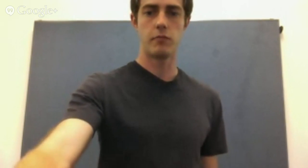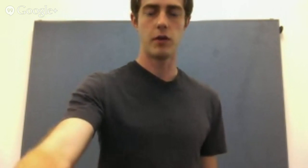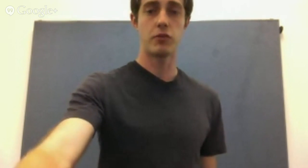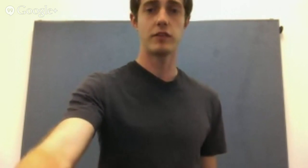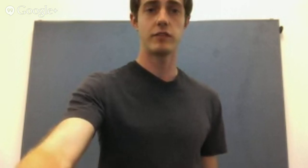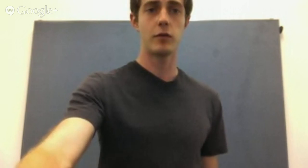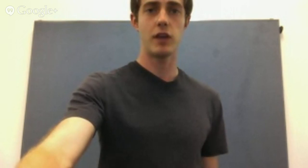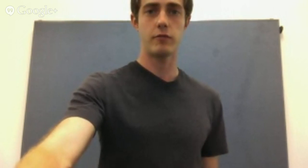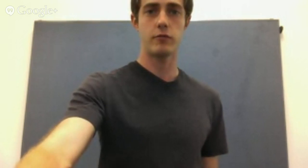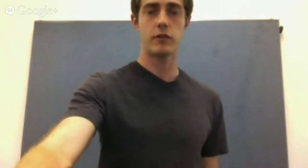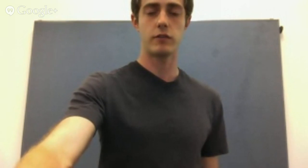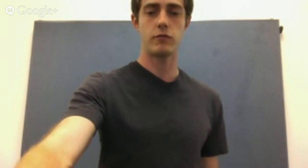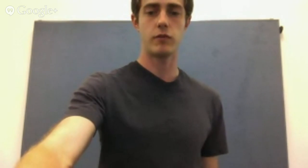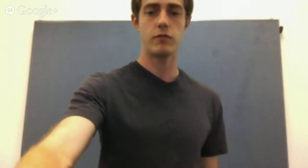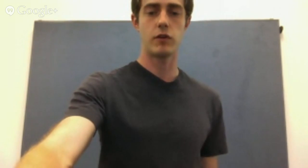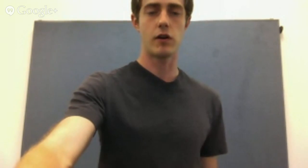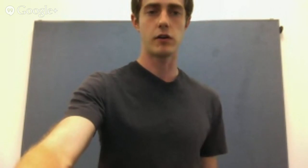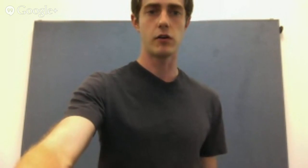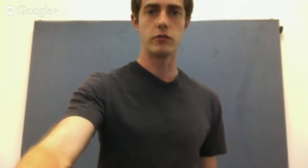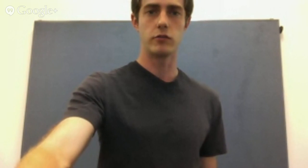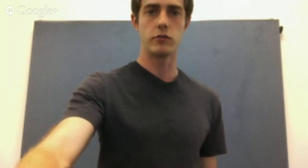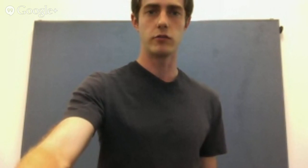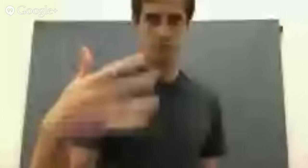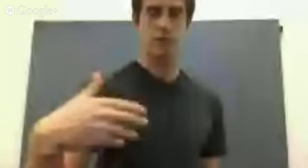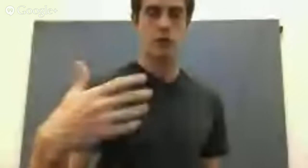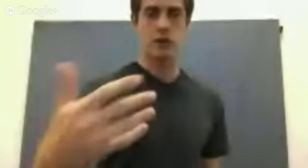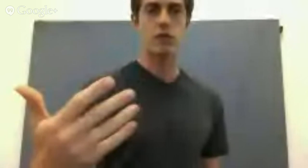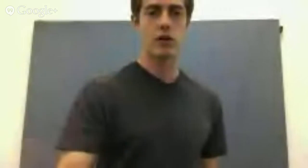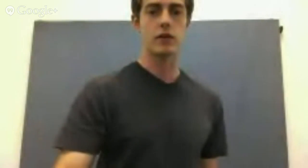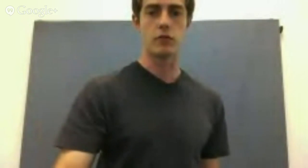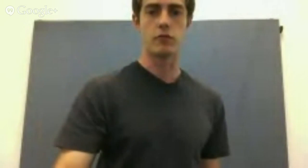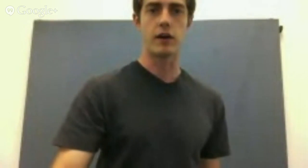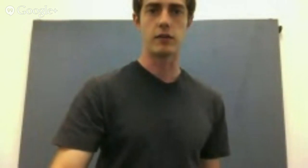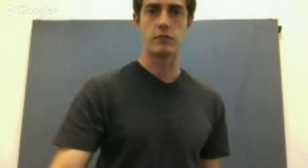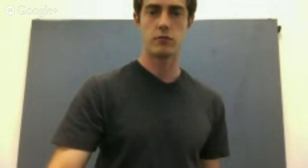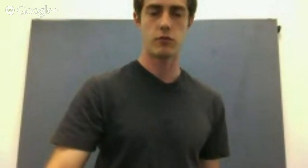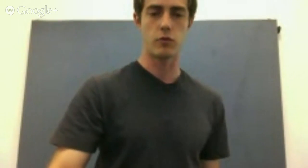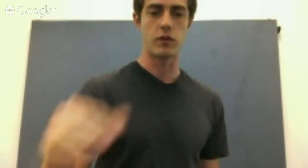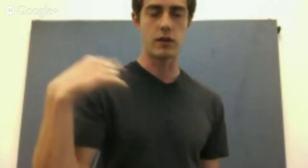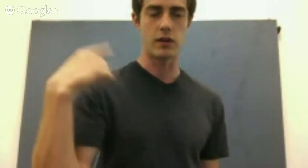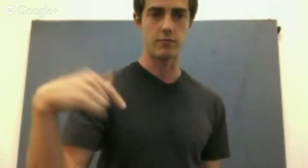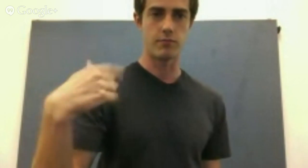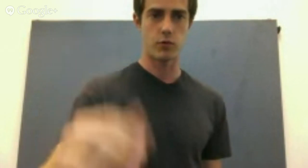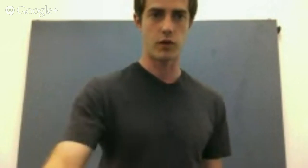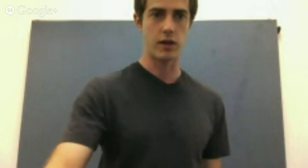And please tell me after this if the audio is, if you can hear the audio fine through the Hangout.